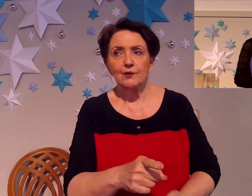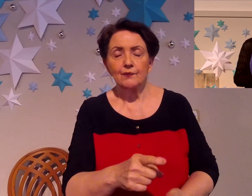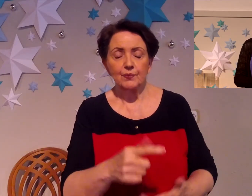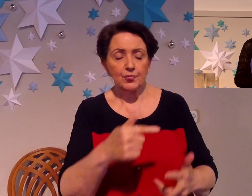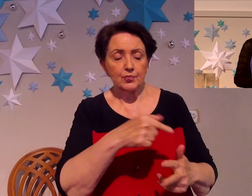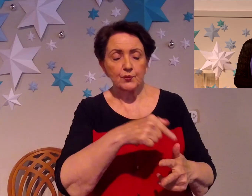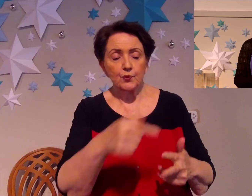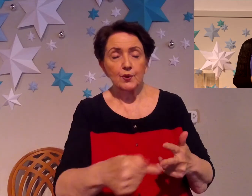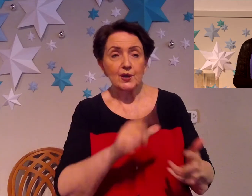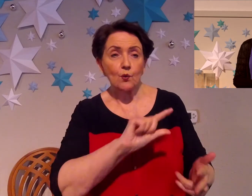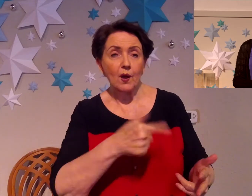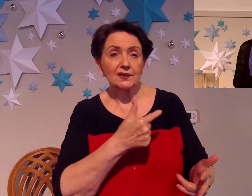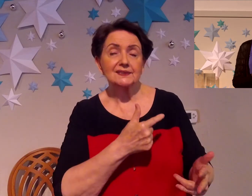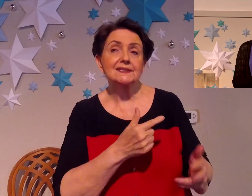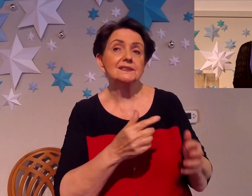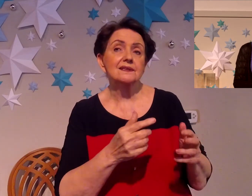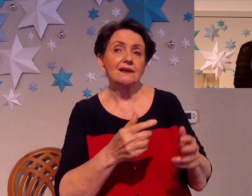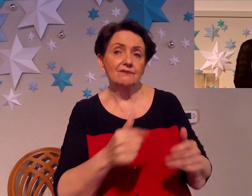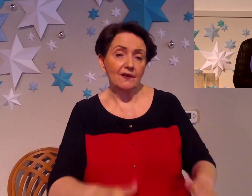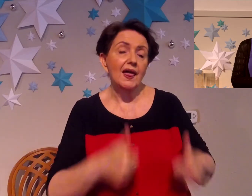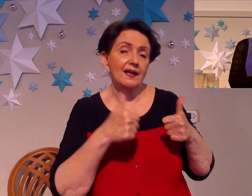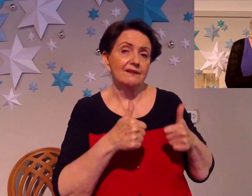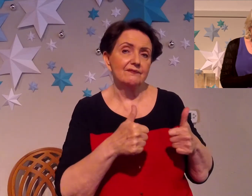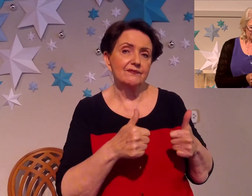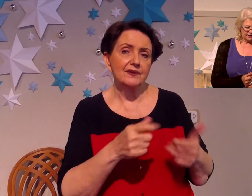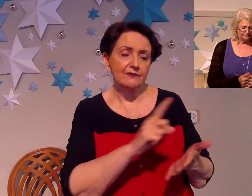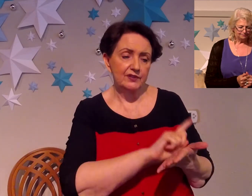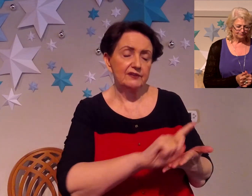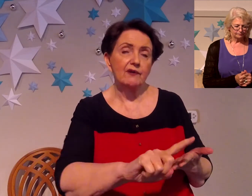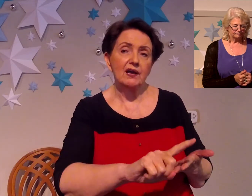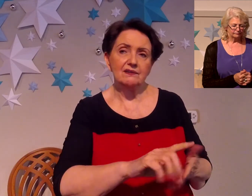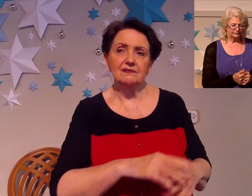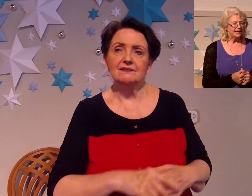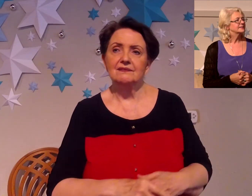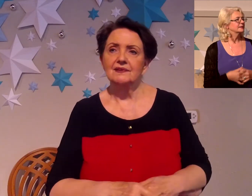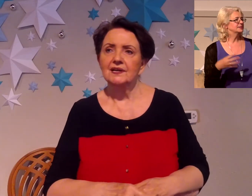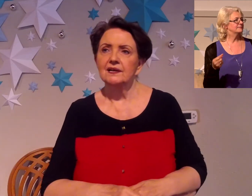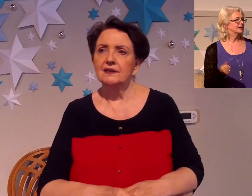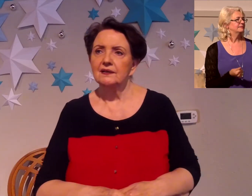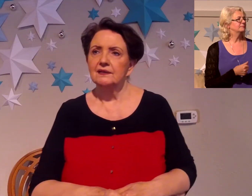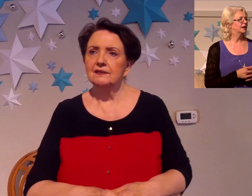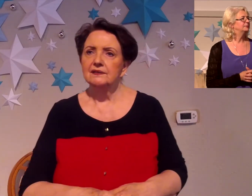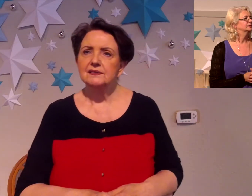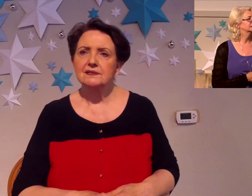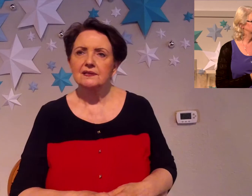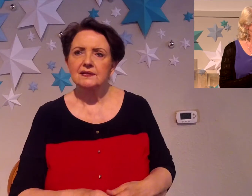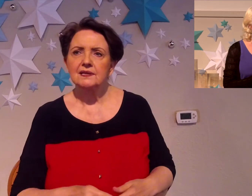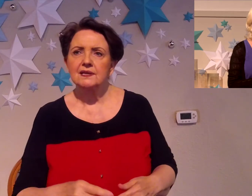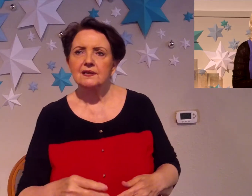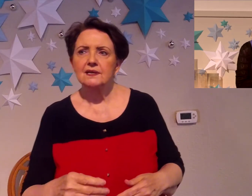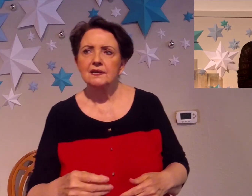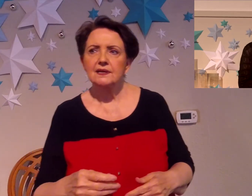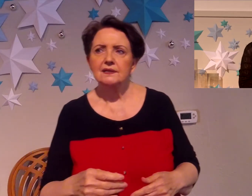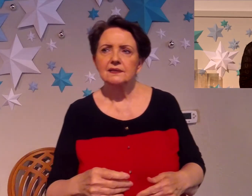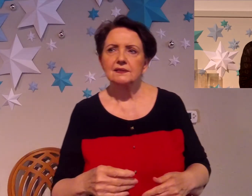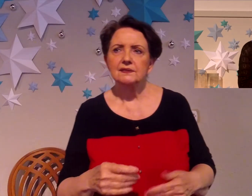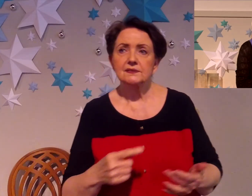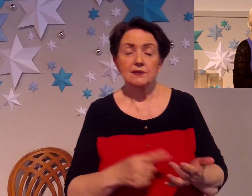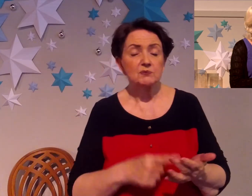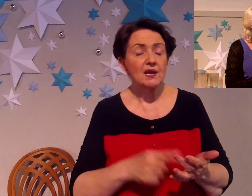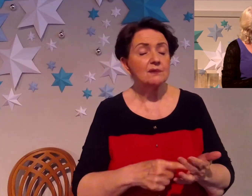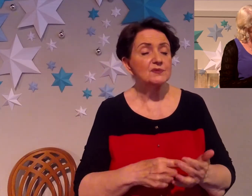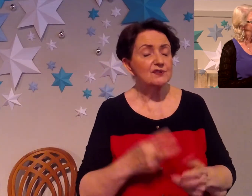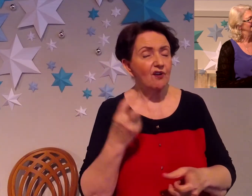qualities of life, three qualities of the divine that sometimes I think might be a little elusive to